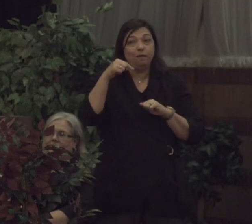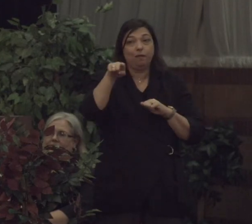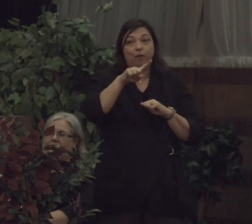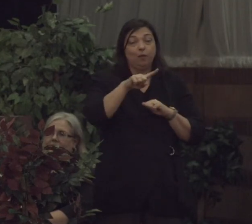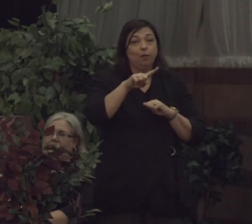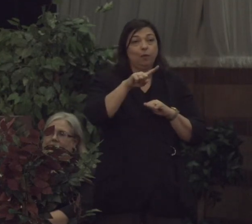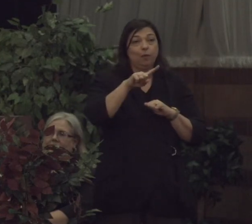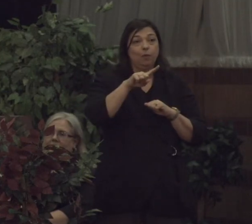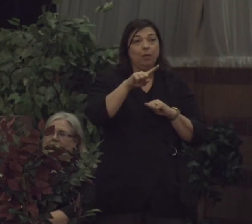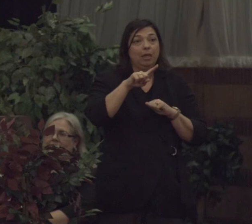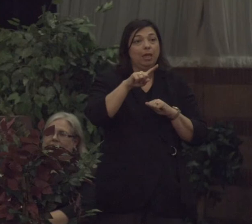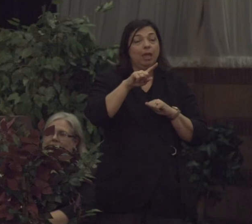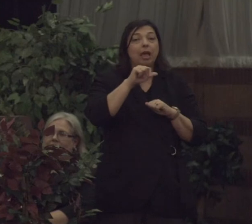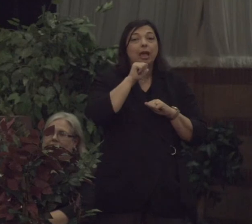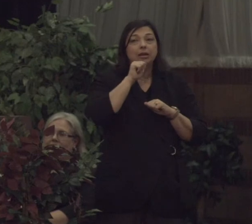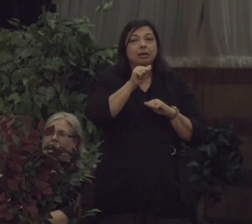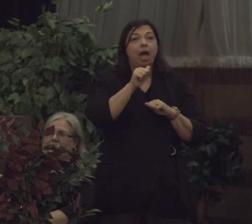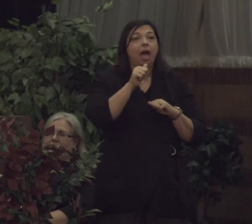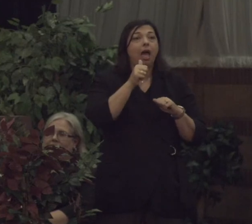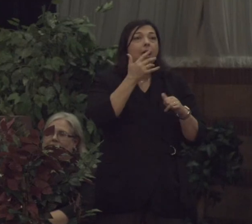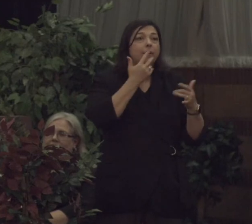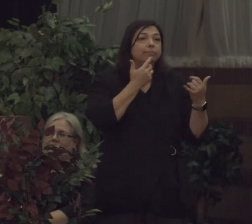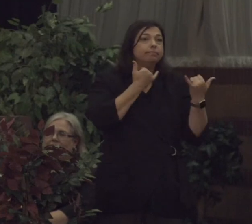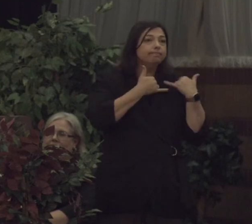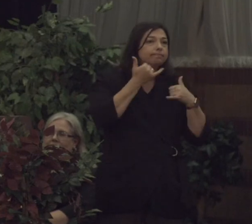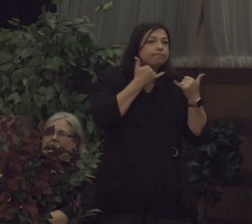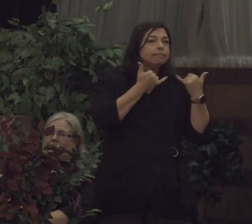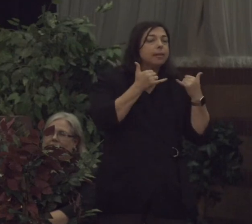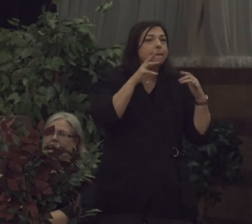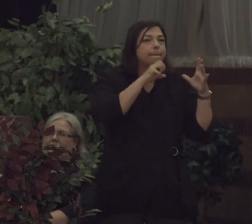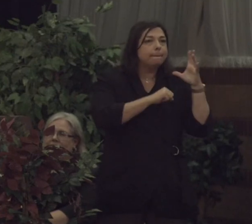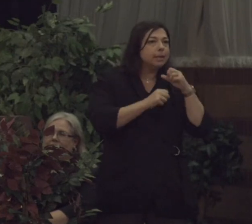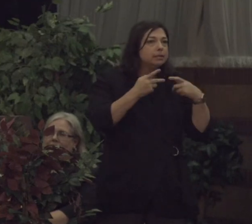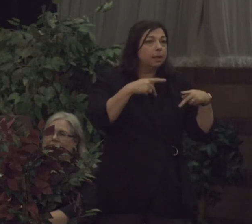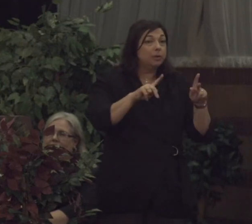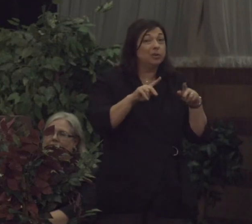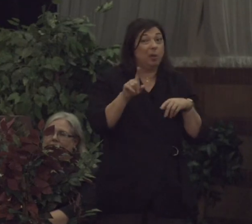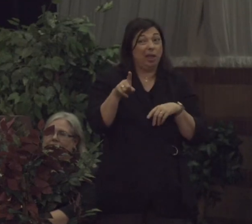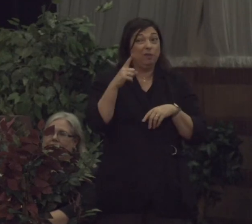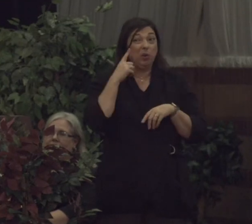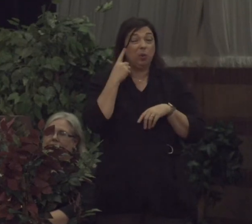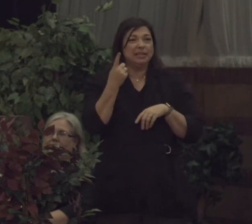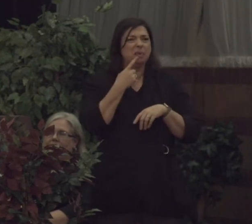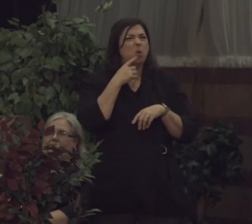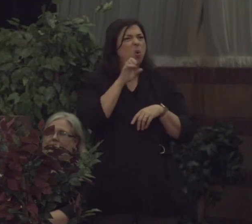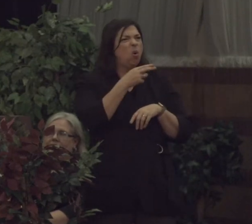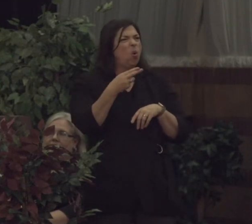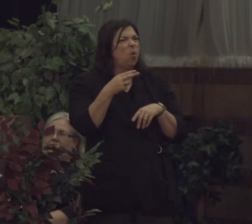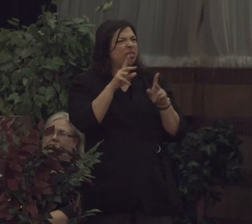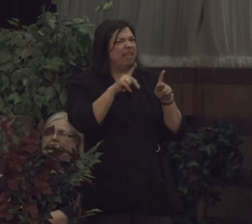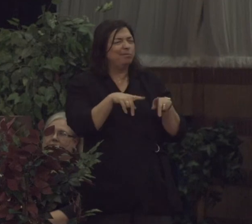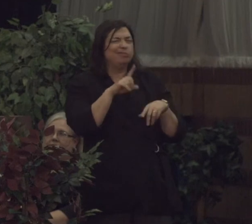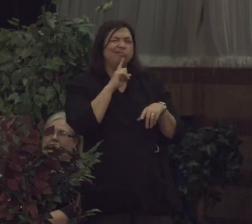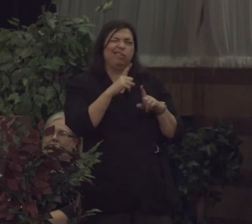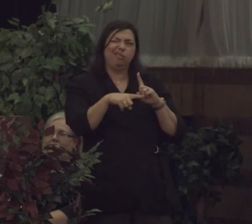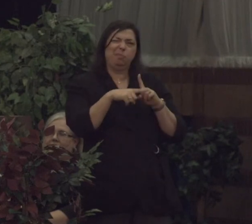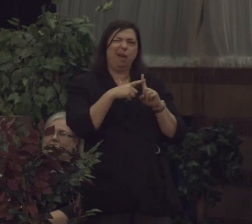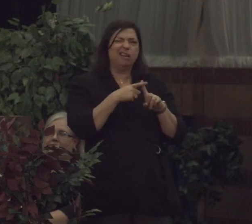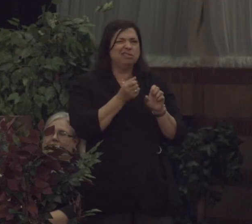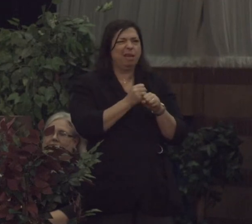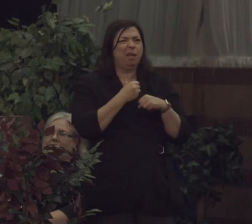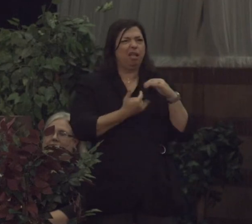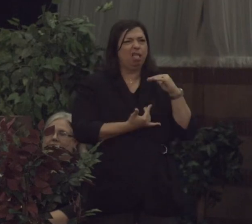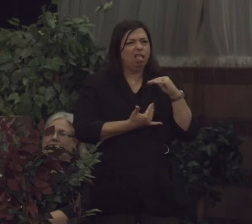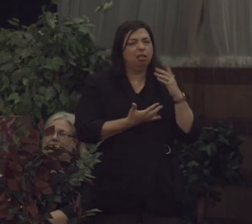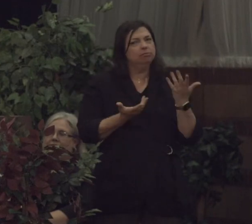not close the door to missed opportunities. Have you ever heard of somebody said, man, that person is so positive, they get on my